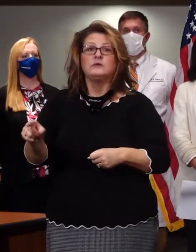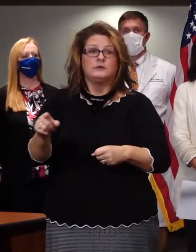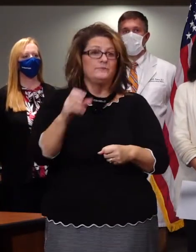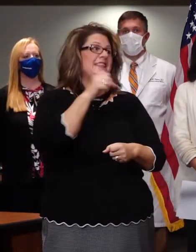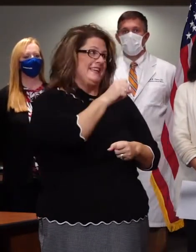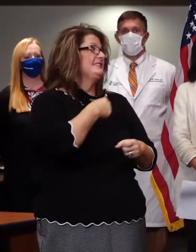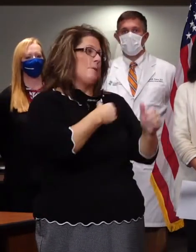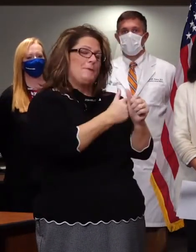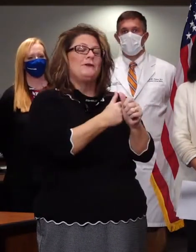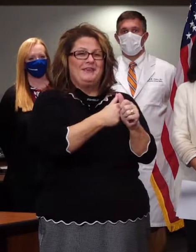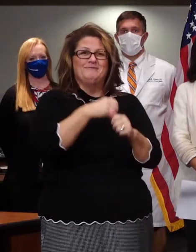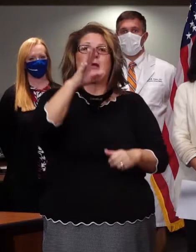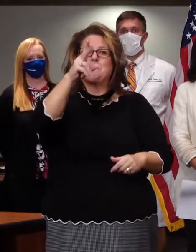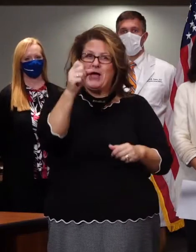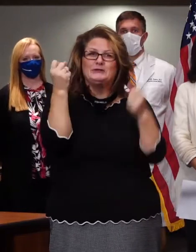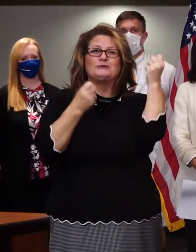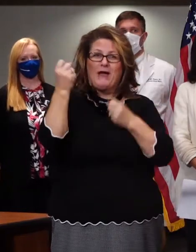Ms. Burkett? Okay.